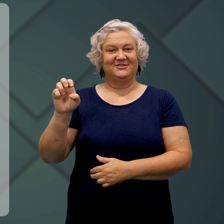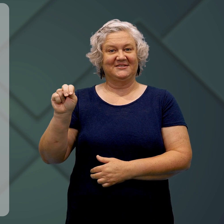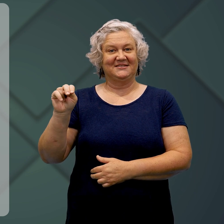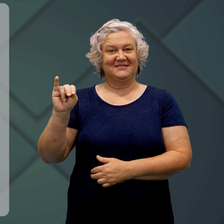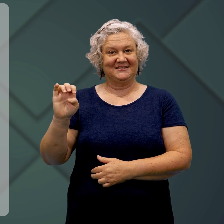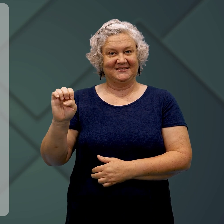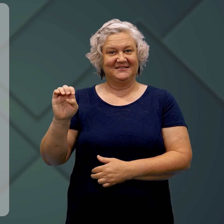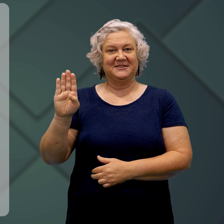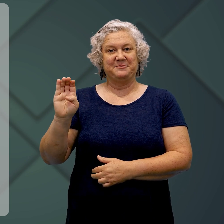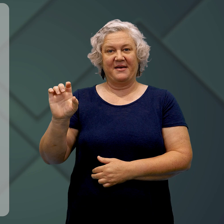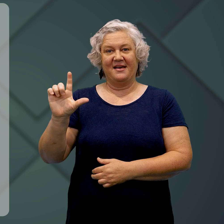Edgenie Bellah,